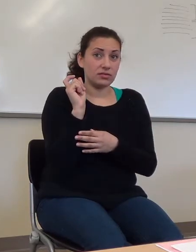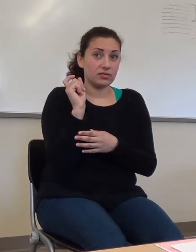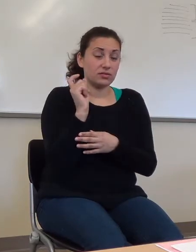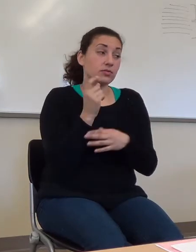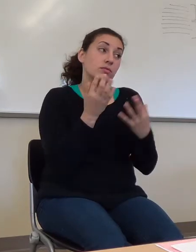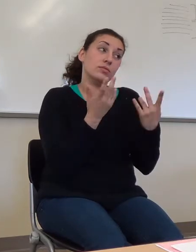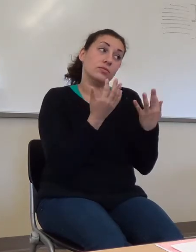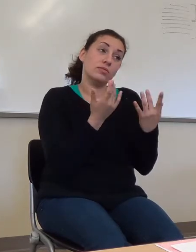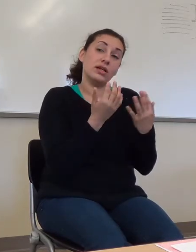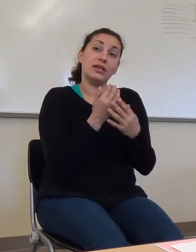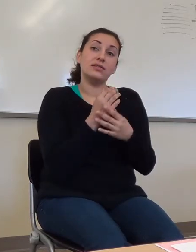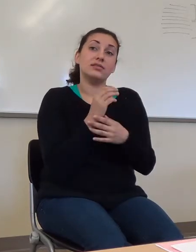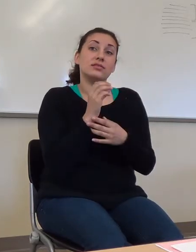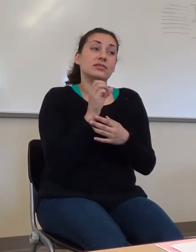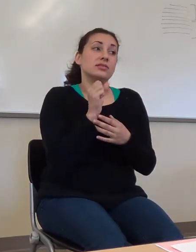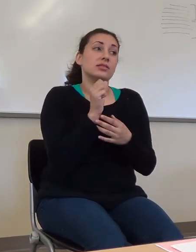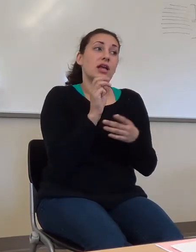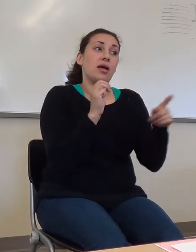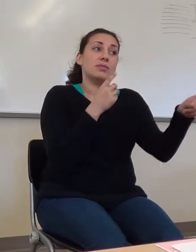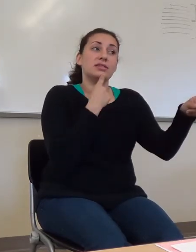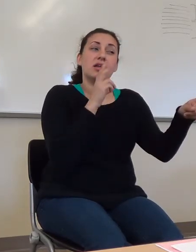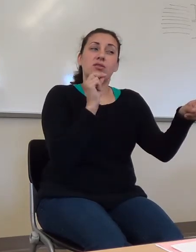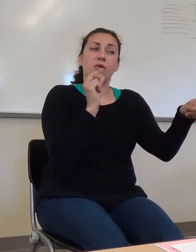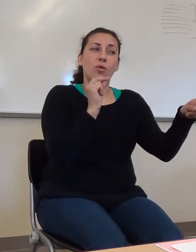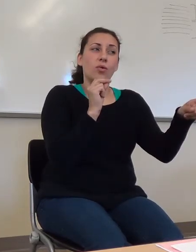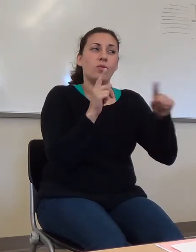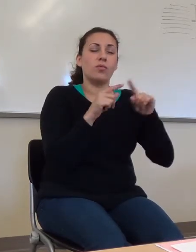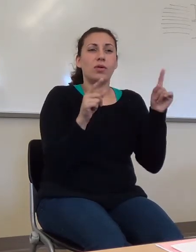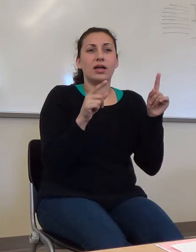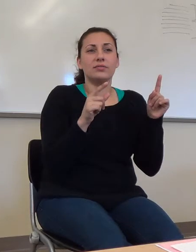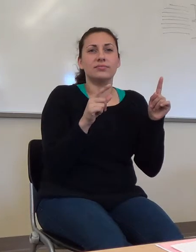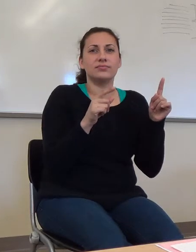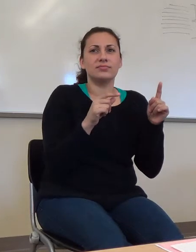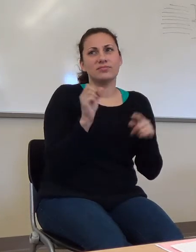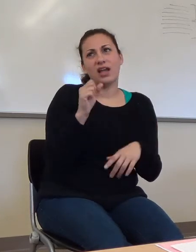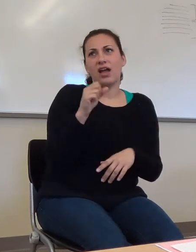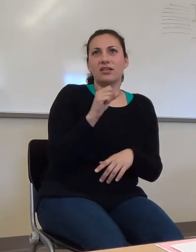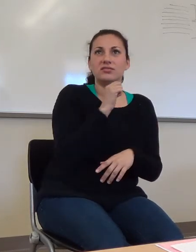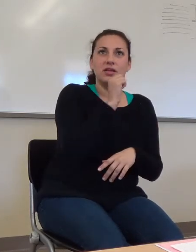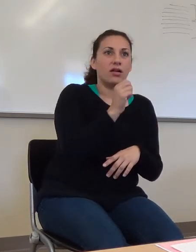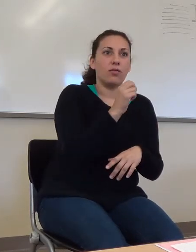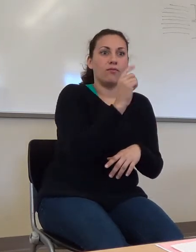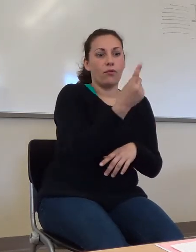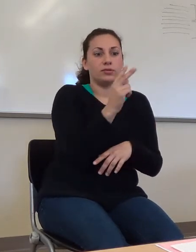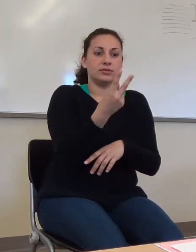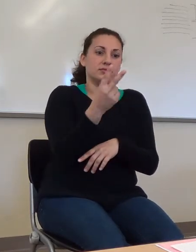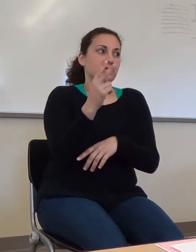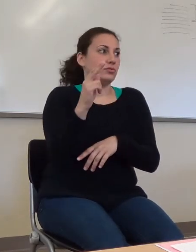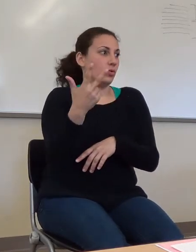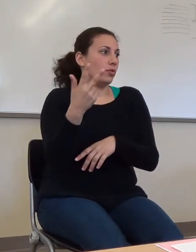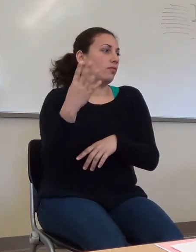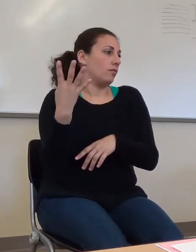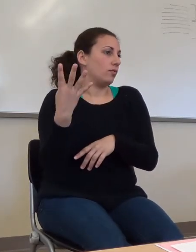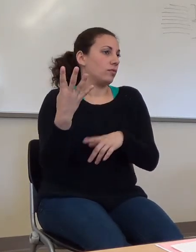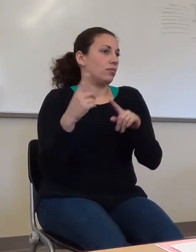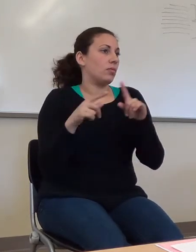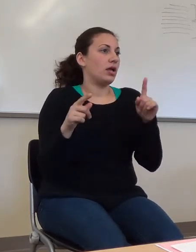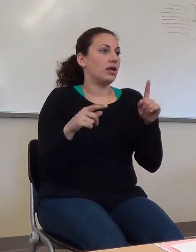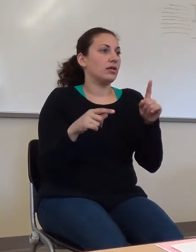minute. Sam says no, because he's right. There isn't one that says, yeah, Ruthie sees it. What's the list?